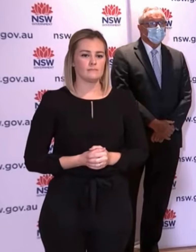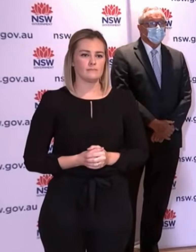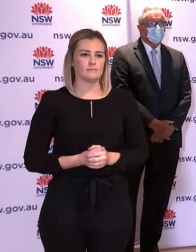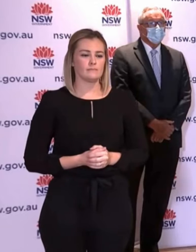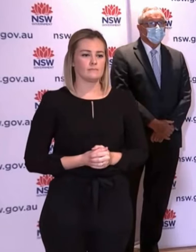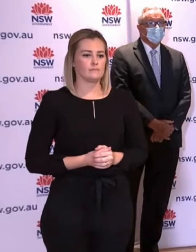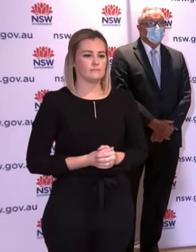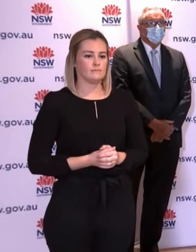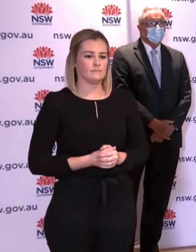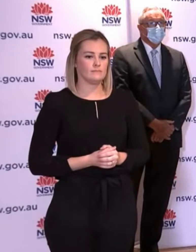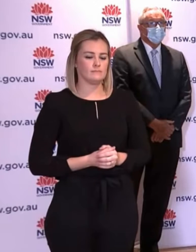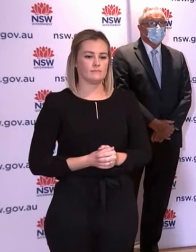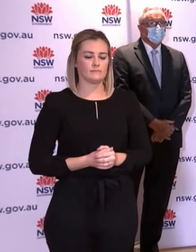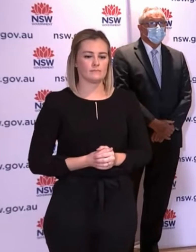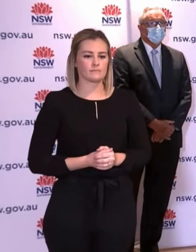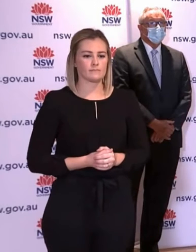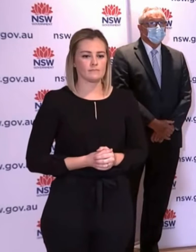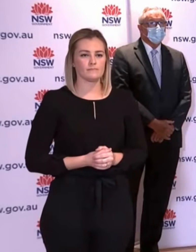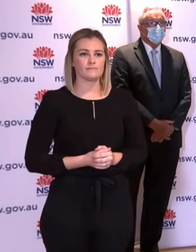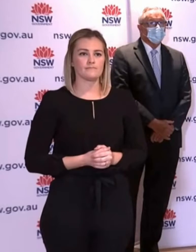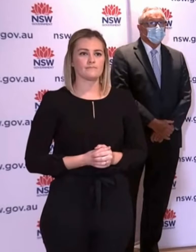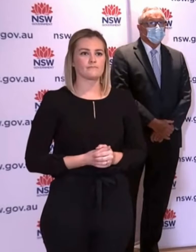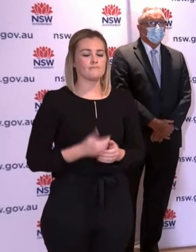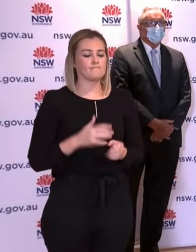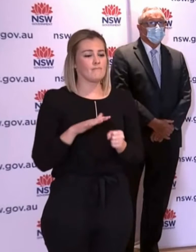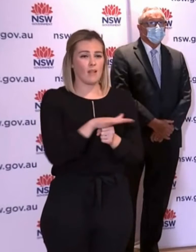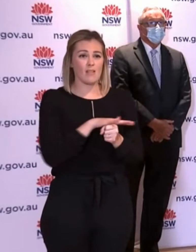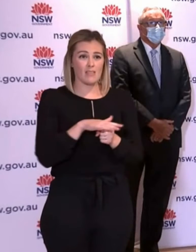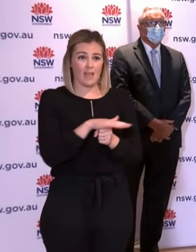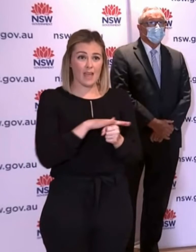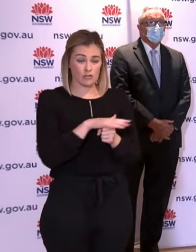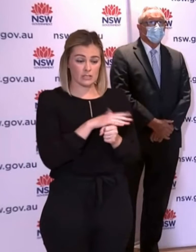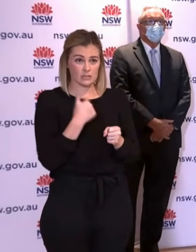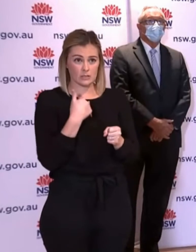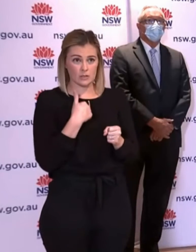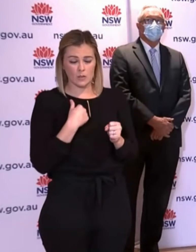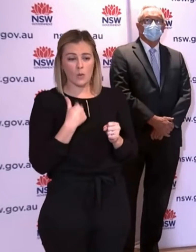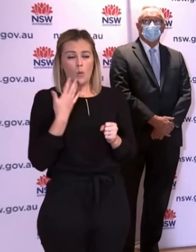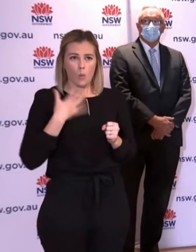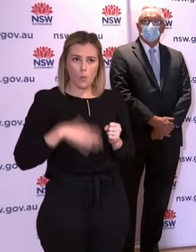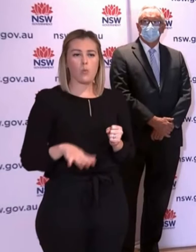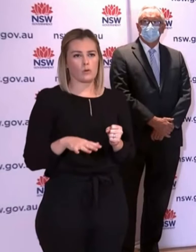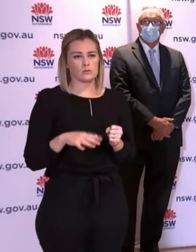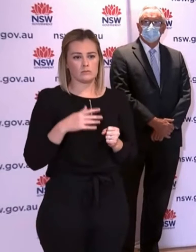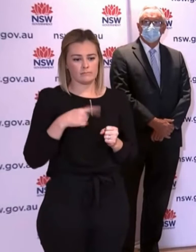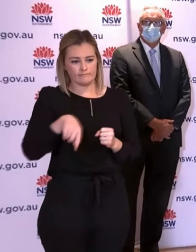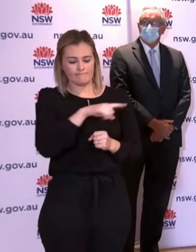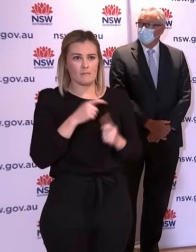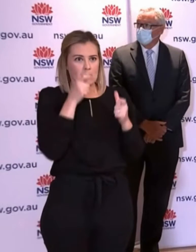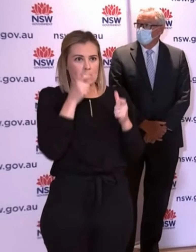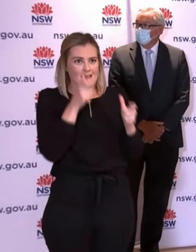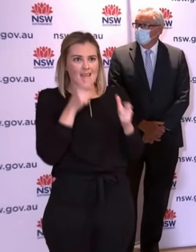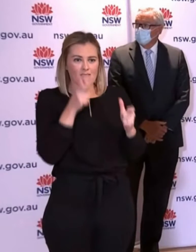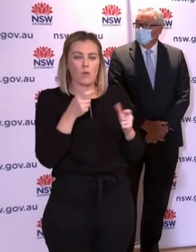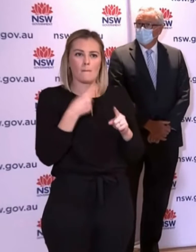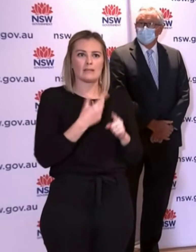draw your attention to the areas where we particularly want to see people being extra vigilant about coming